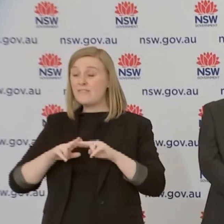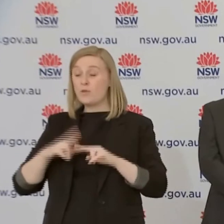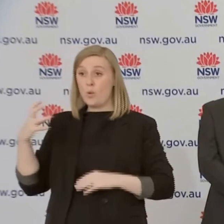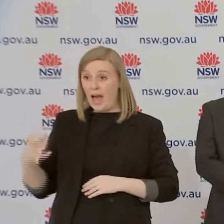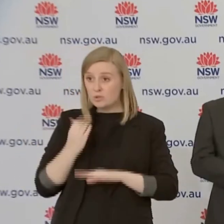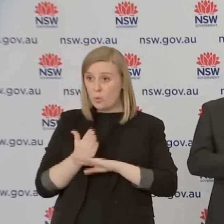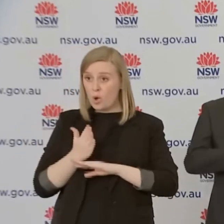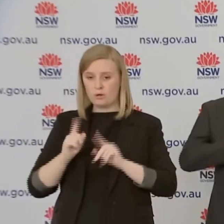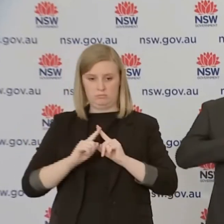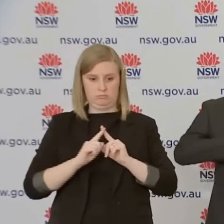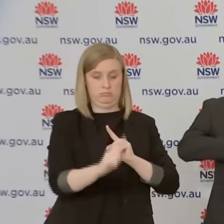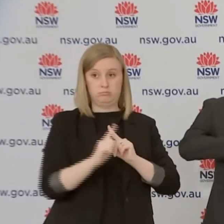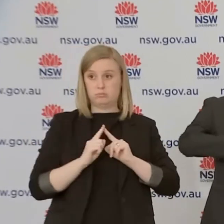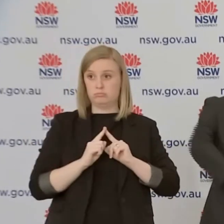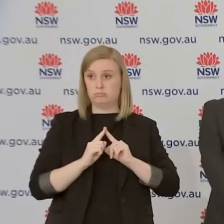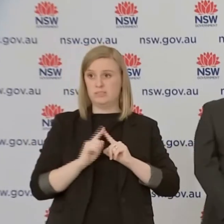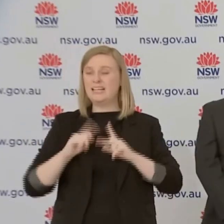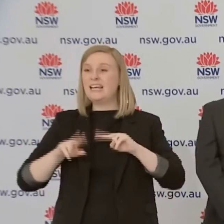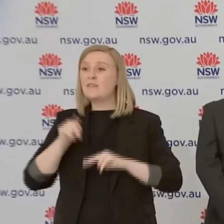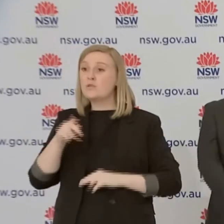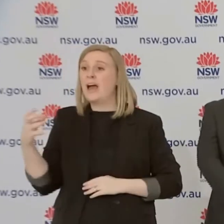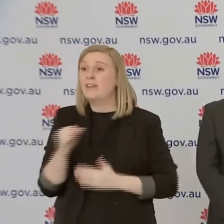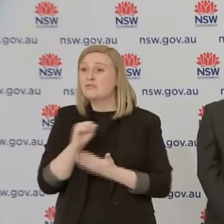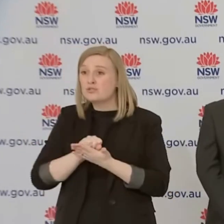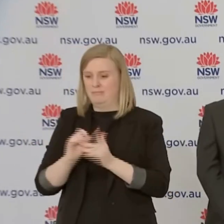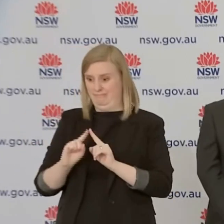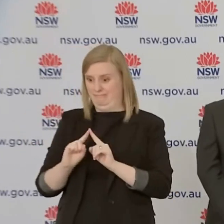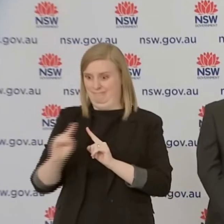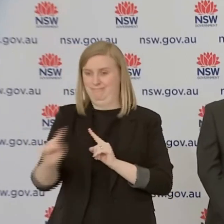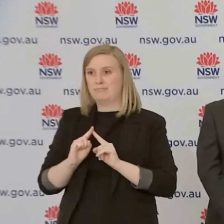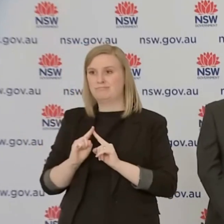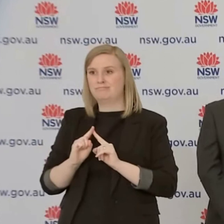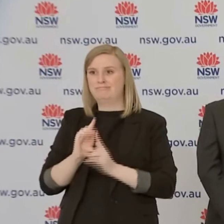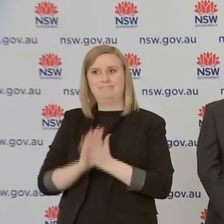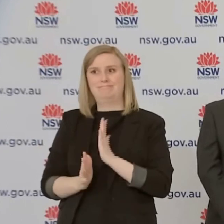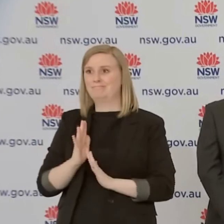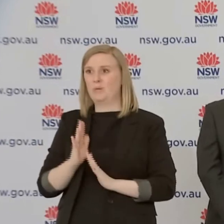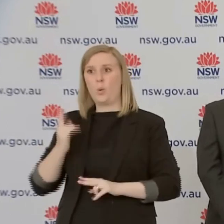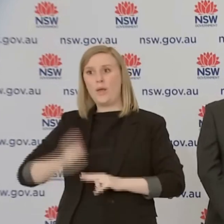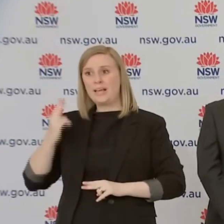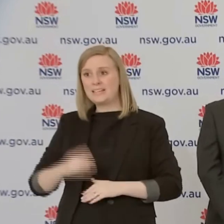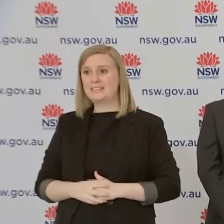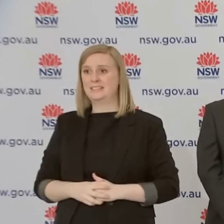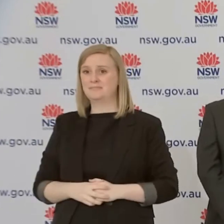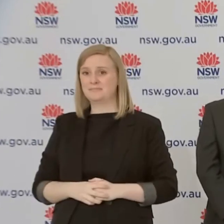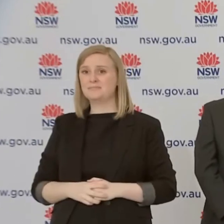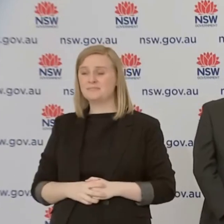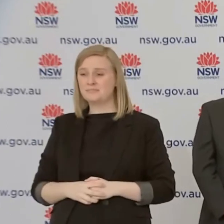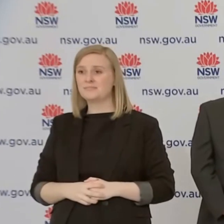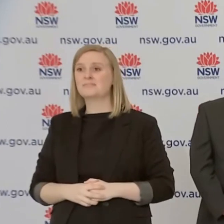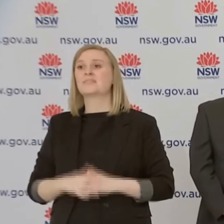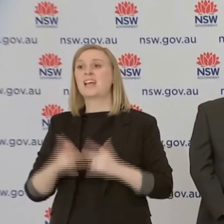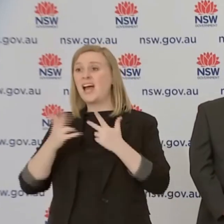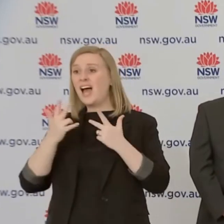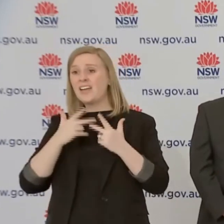know from the Delta strain overseas that jurisdictions the size of New South Wales that started off with the same number of cases